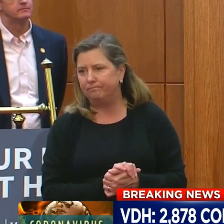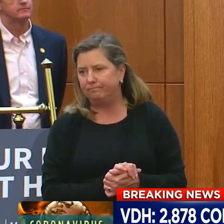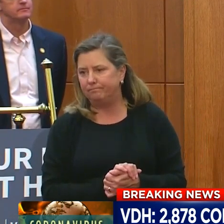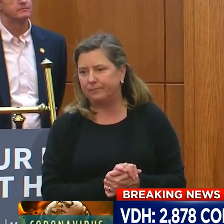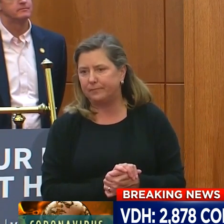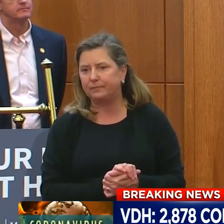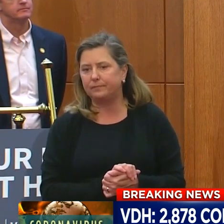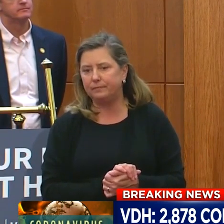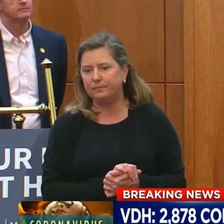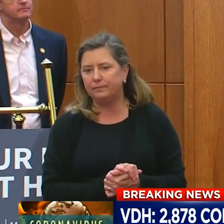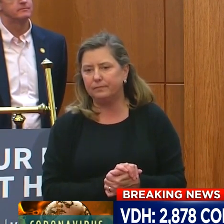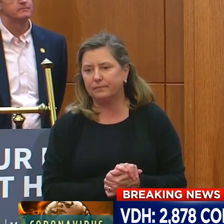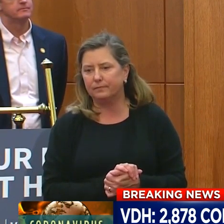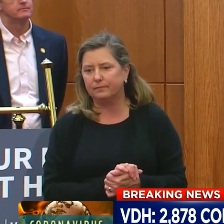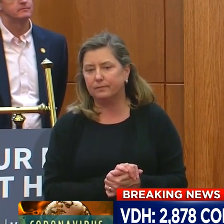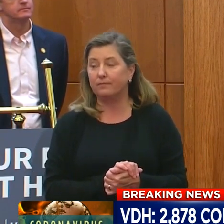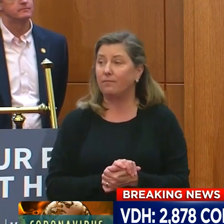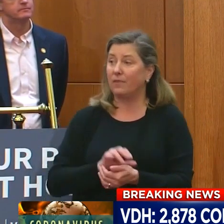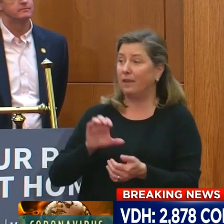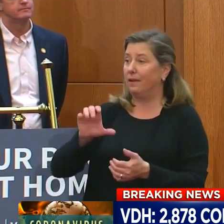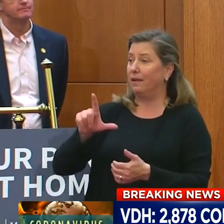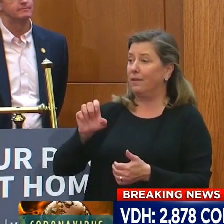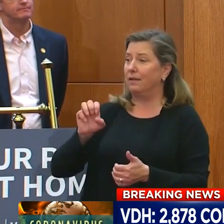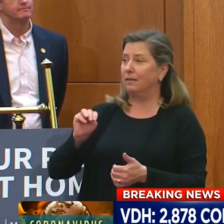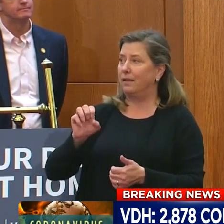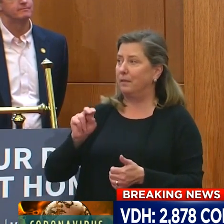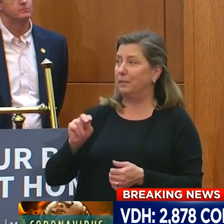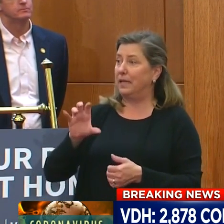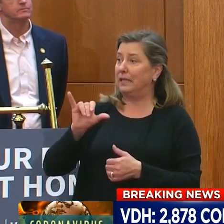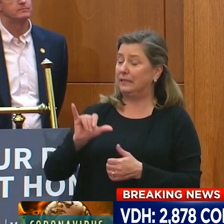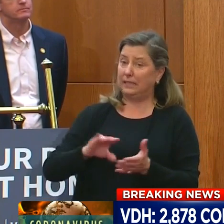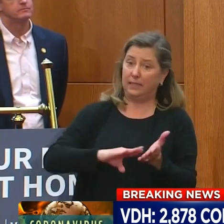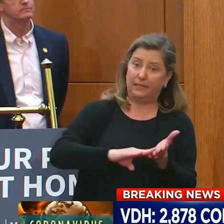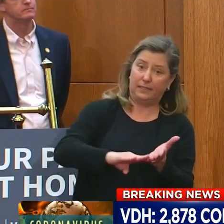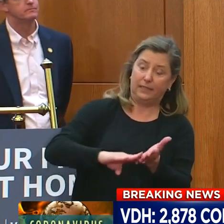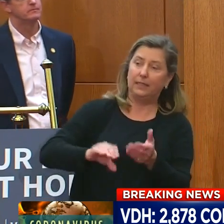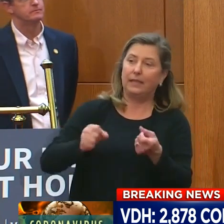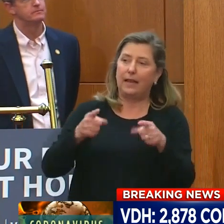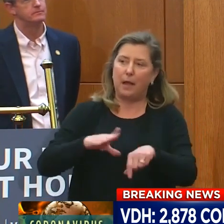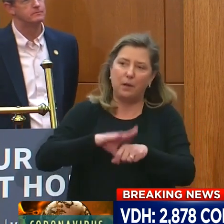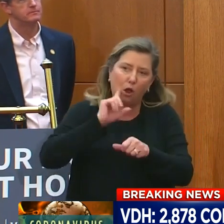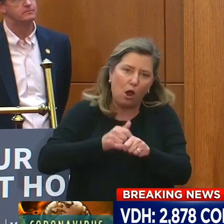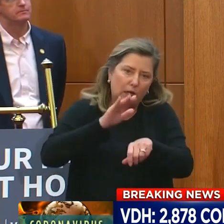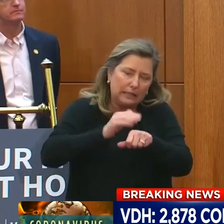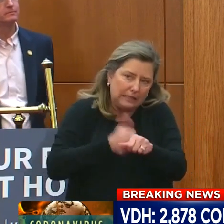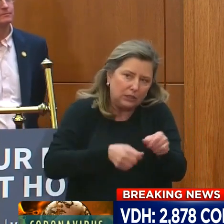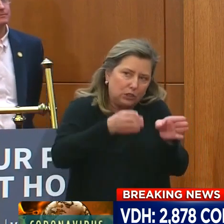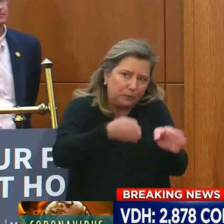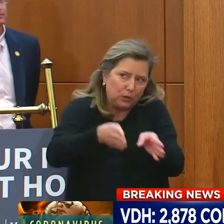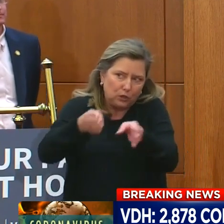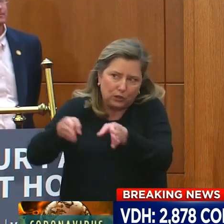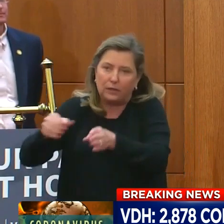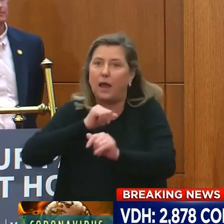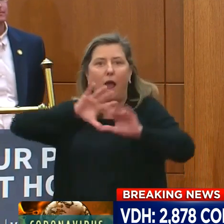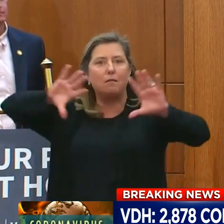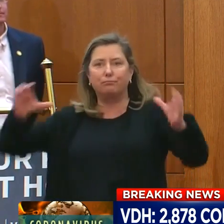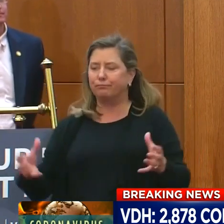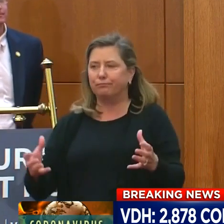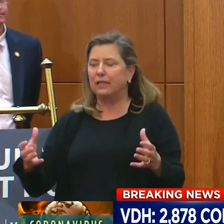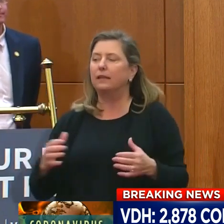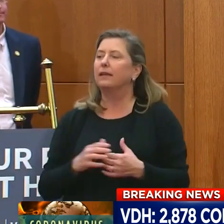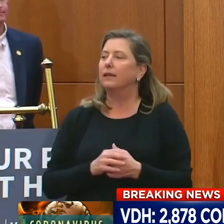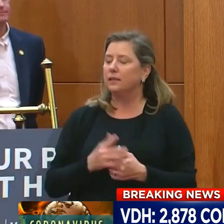You can only apply the clemency powers on an individualized basis. So we're taking a look at